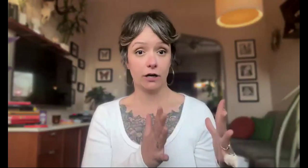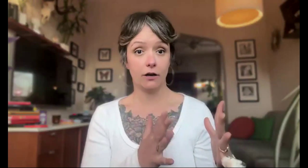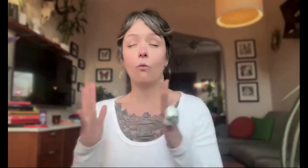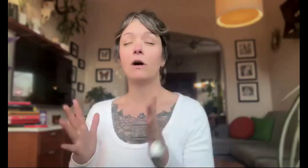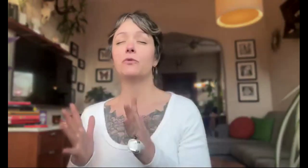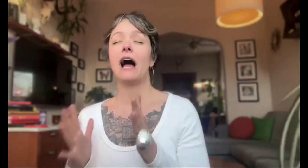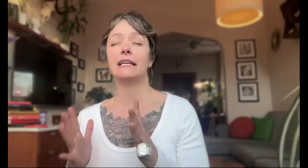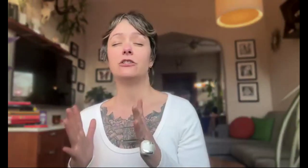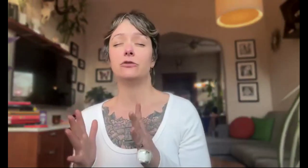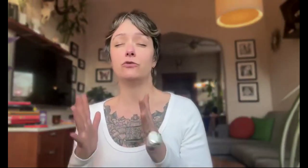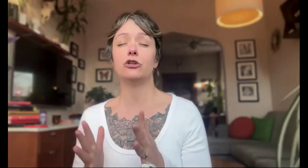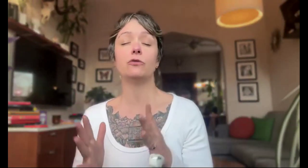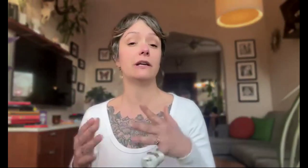good? What do I need to do to